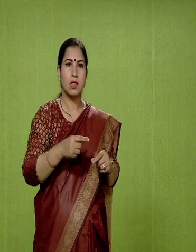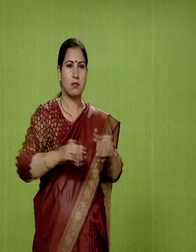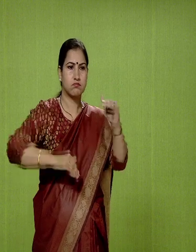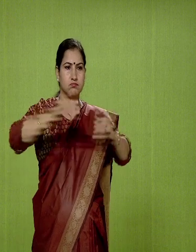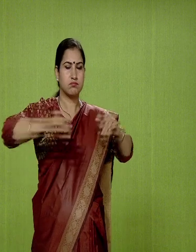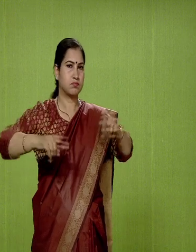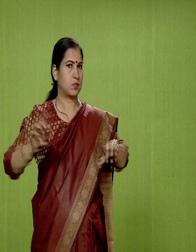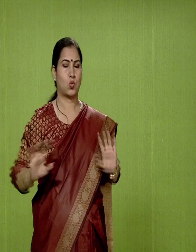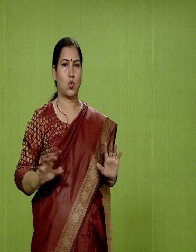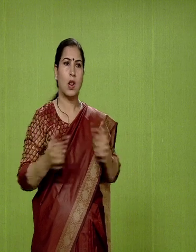language,